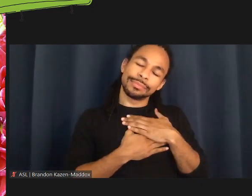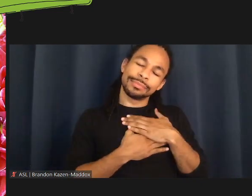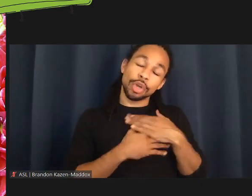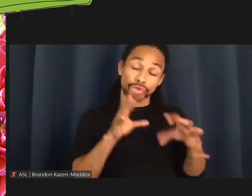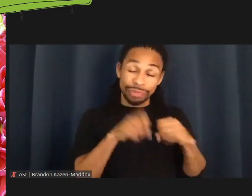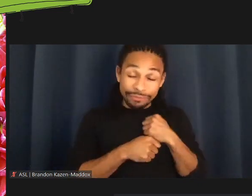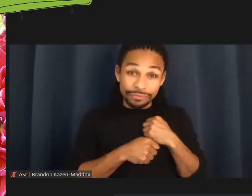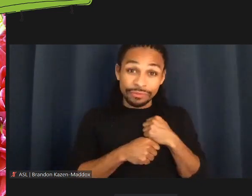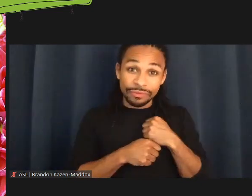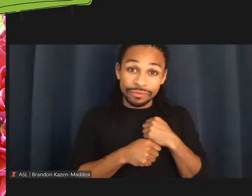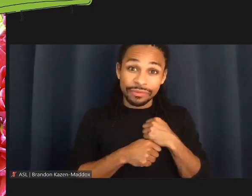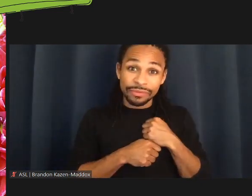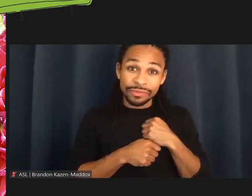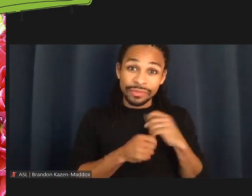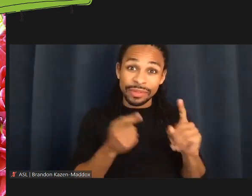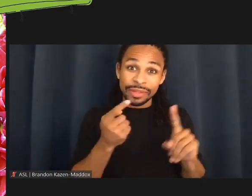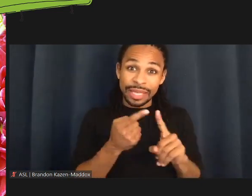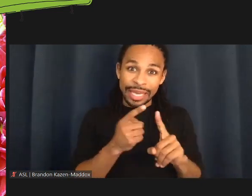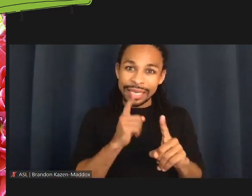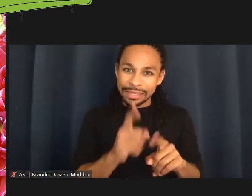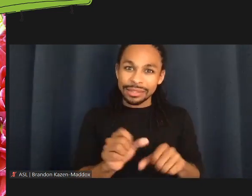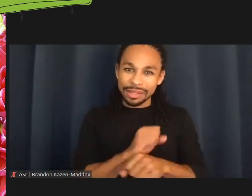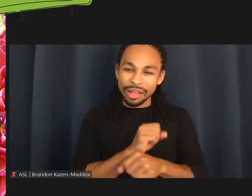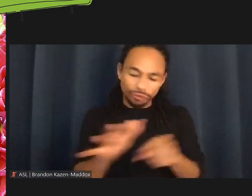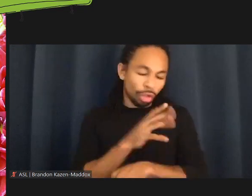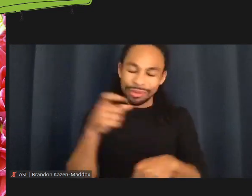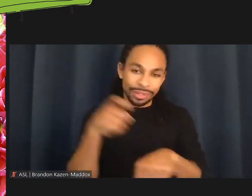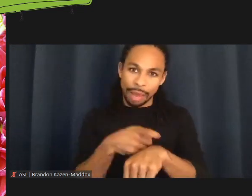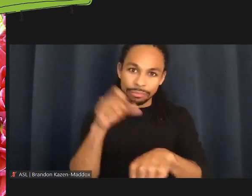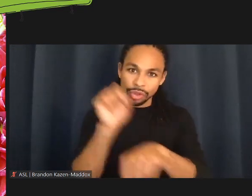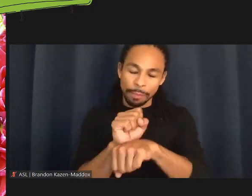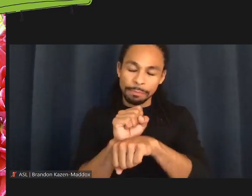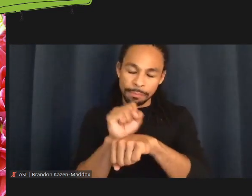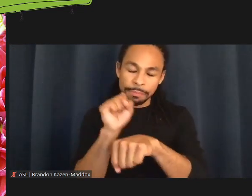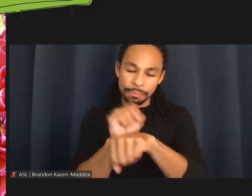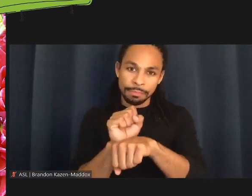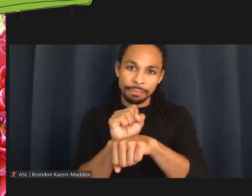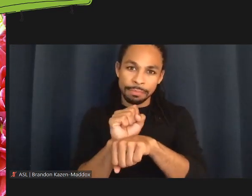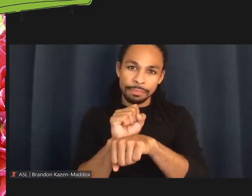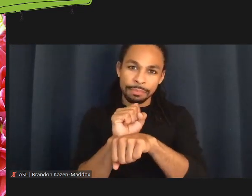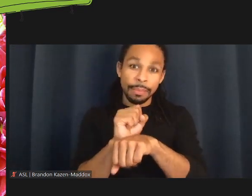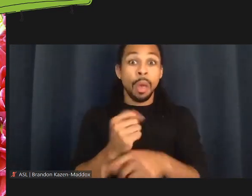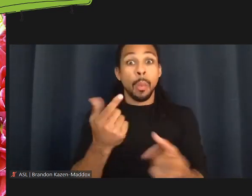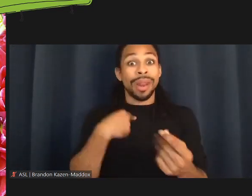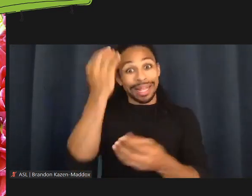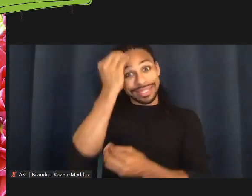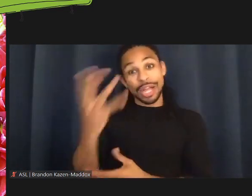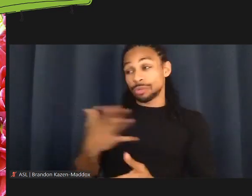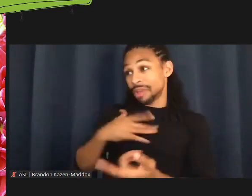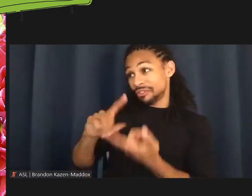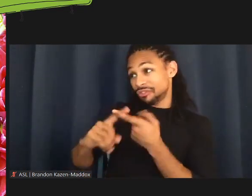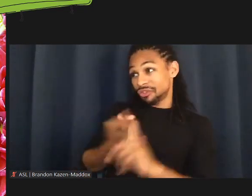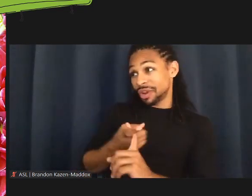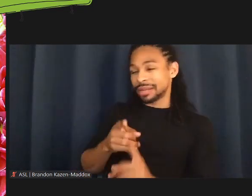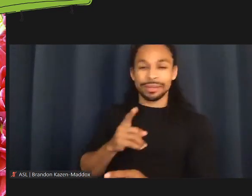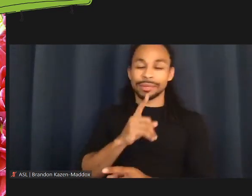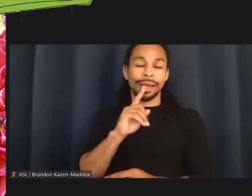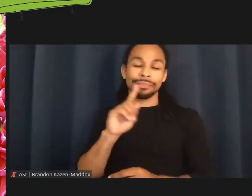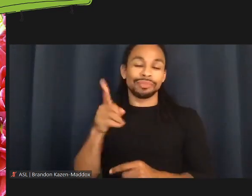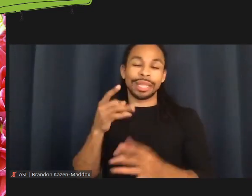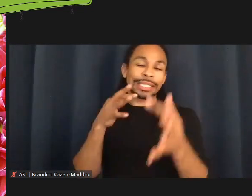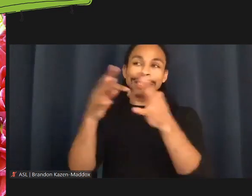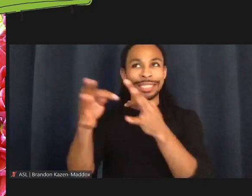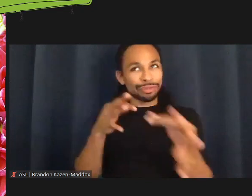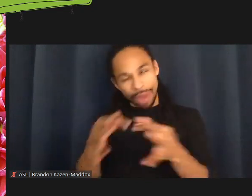Grief is the full-time job. What I say to my friend only mentions directions,